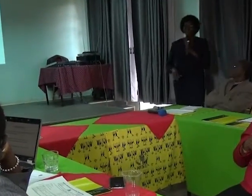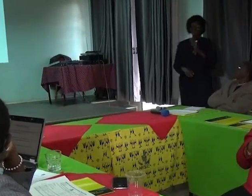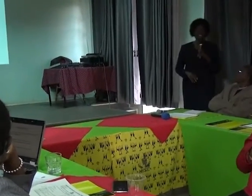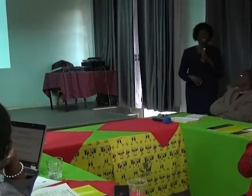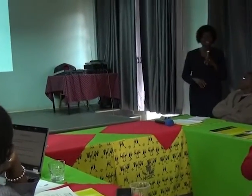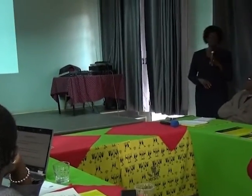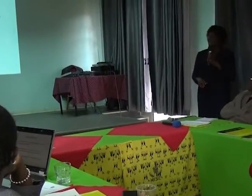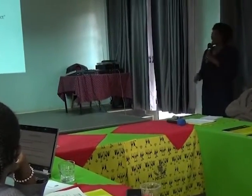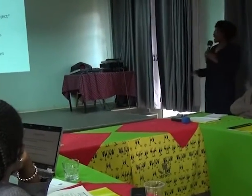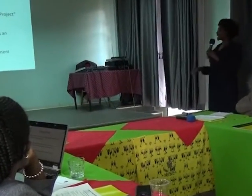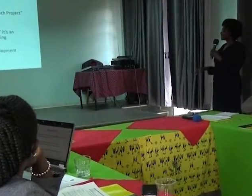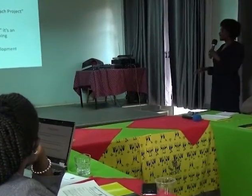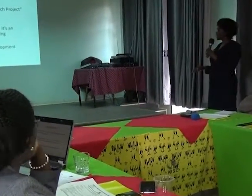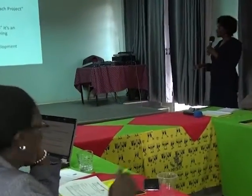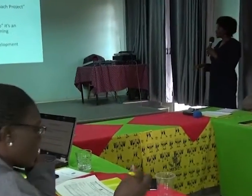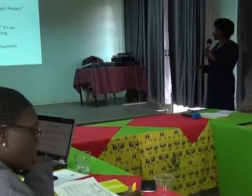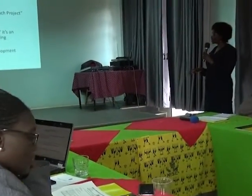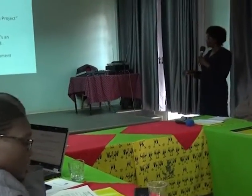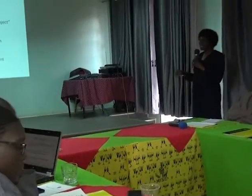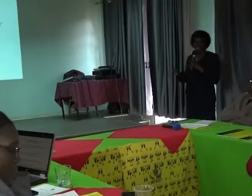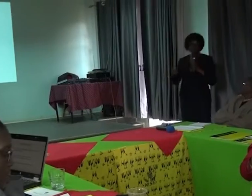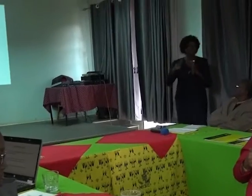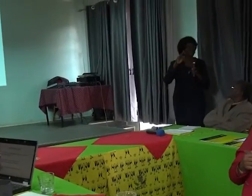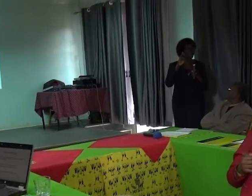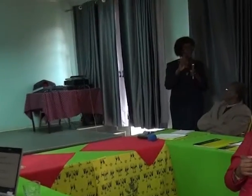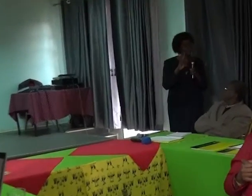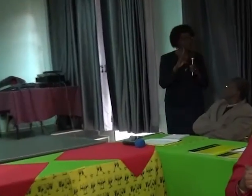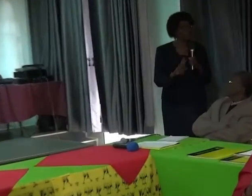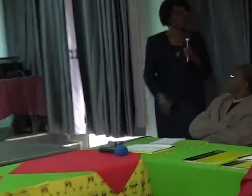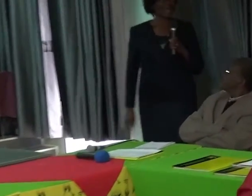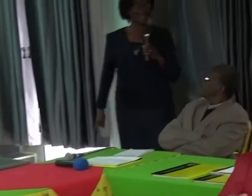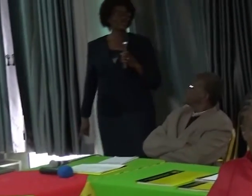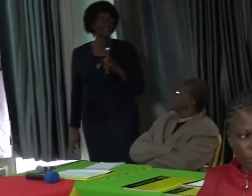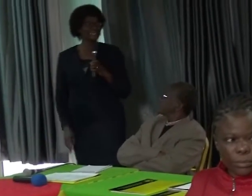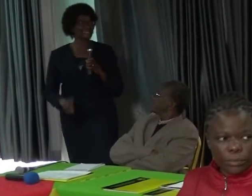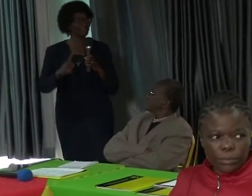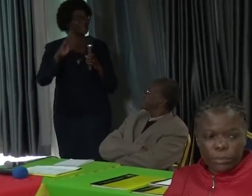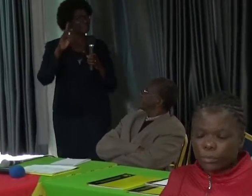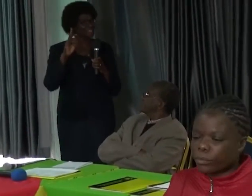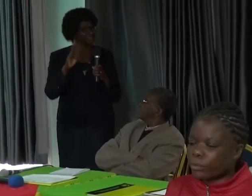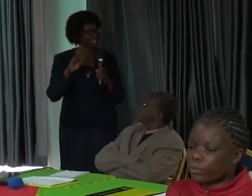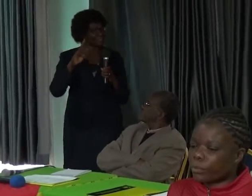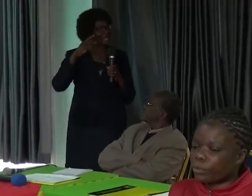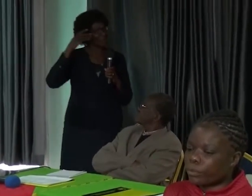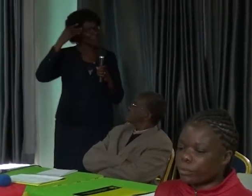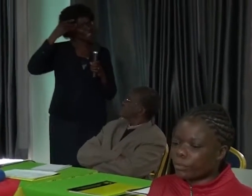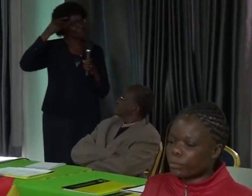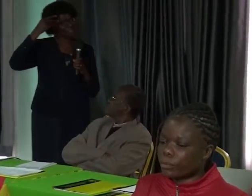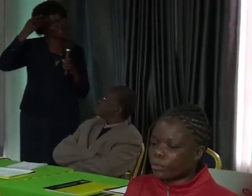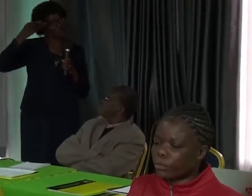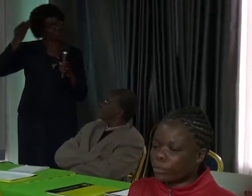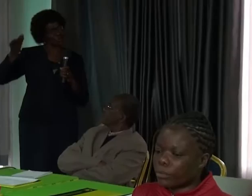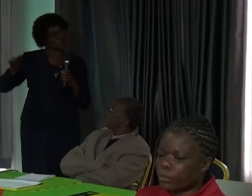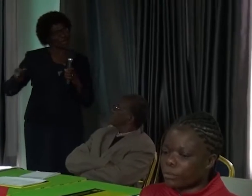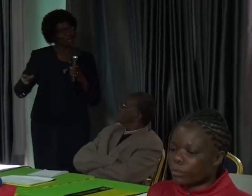work-based approach. And teachers will develop, and we shall give them certificates. But how shall